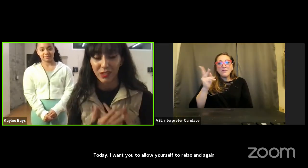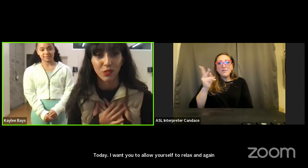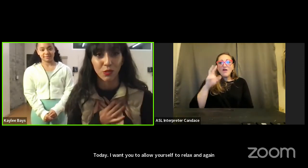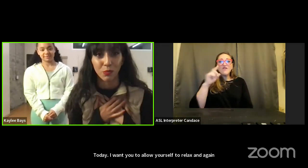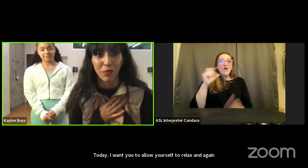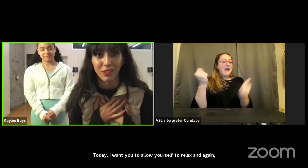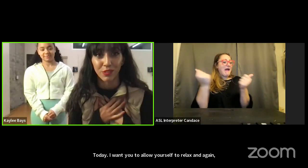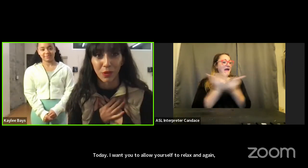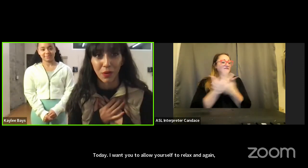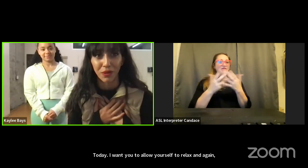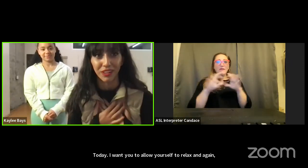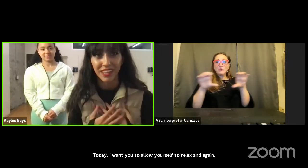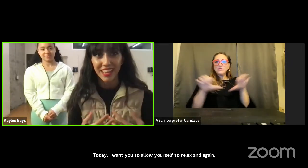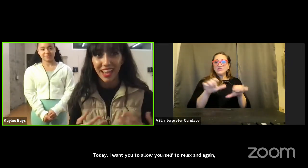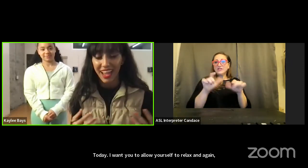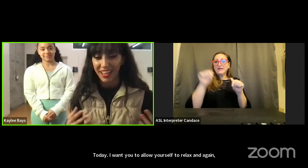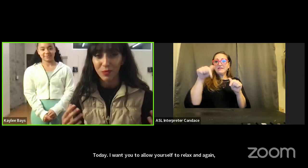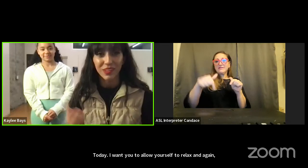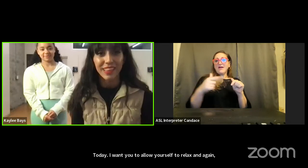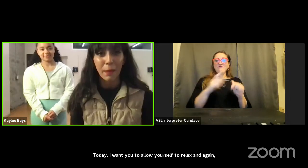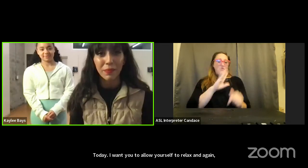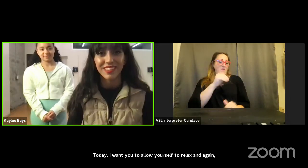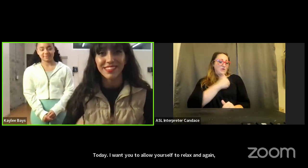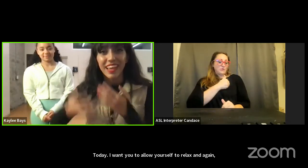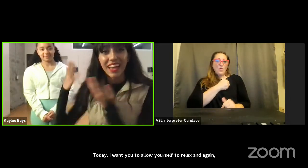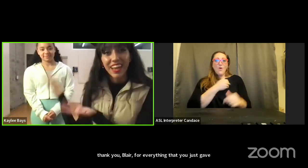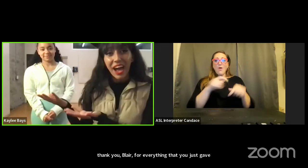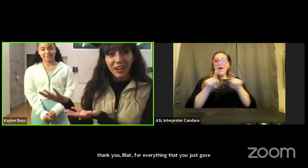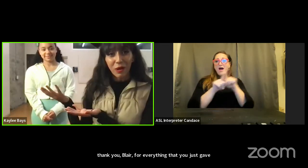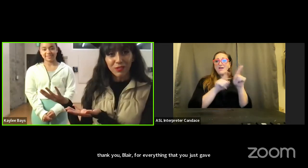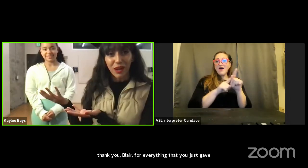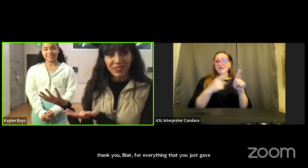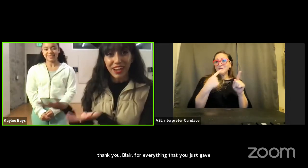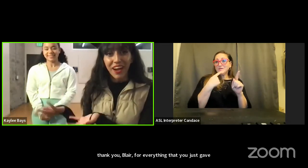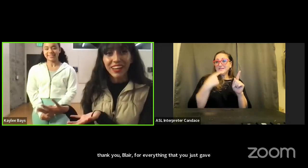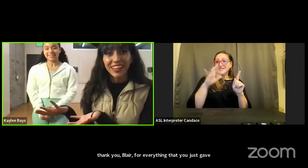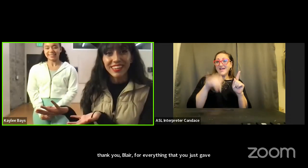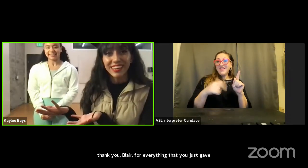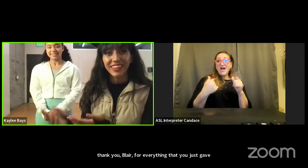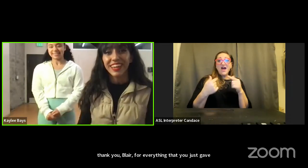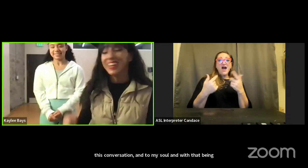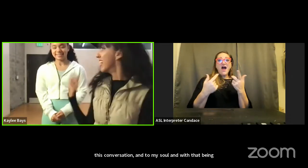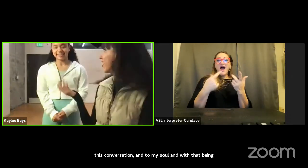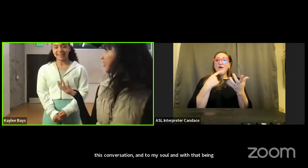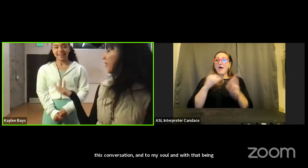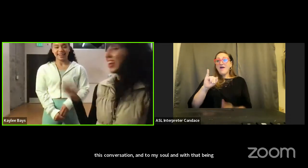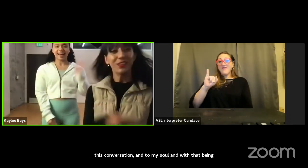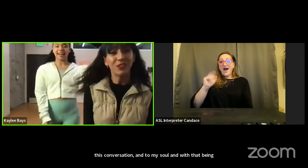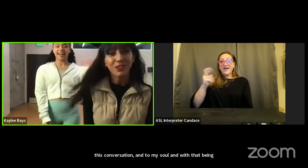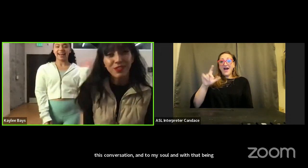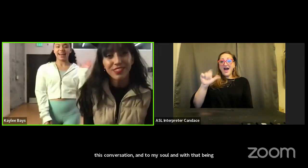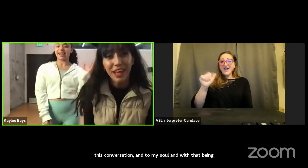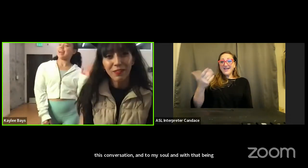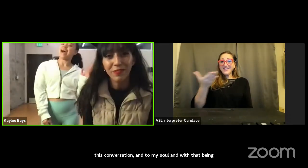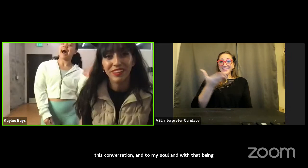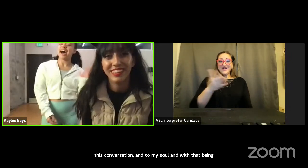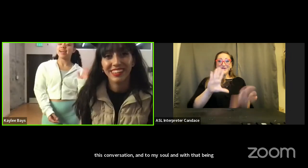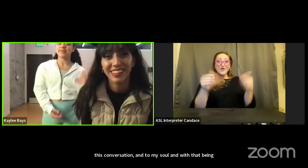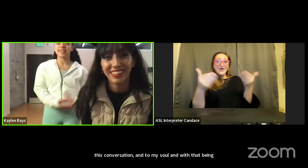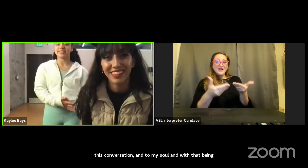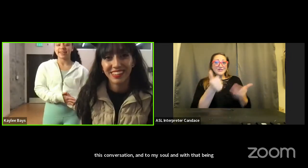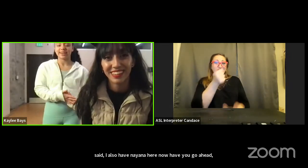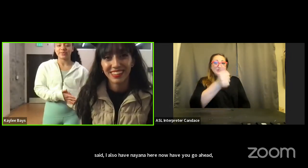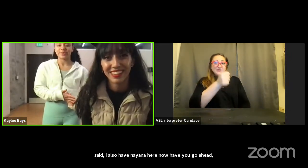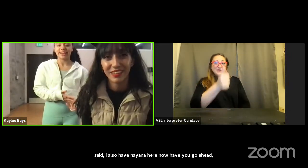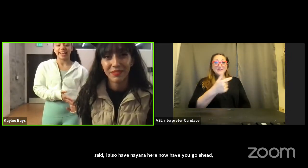conversation and to my soul. And with that being said, I also have Nayana here. Nayana, go ahead and introduce yourself. Hi,